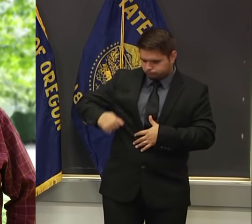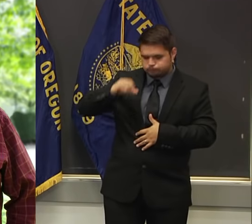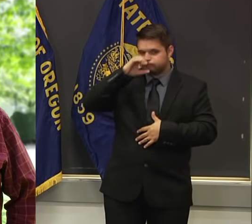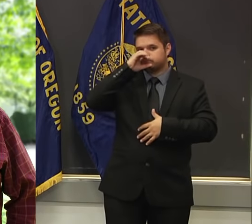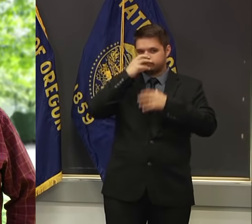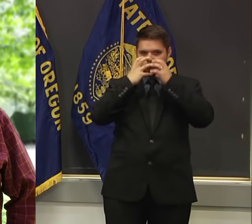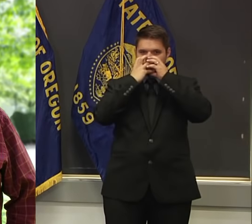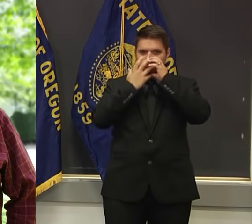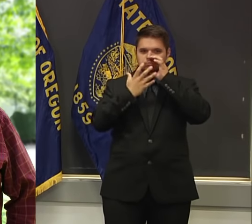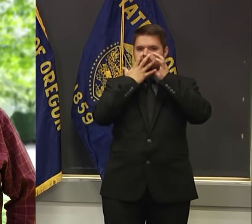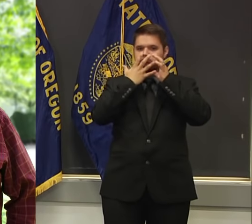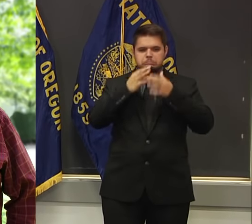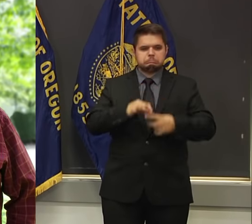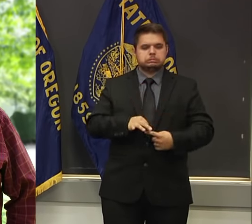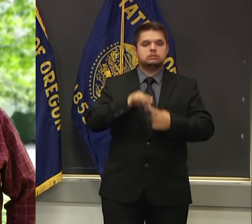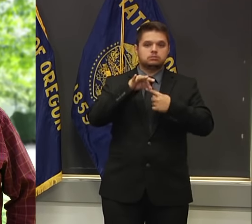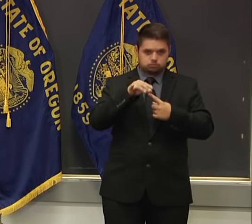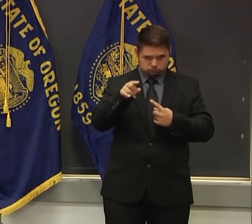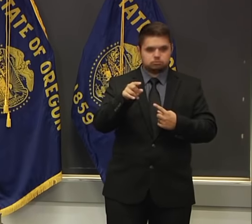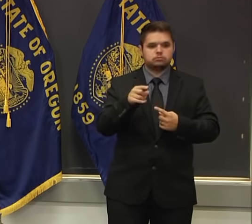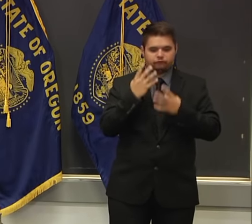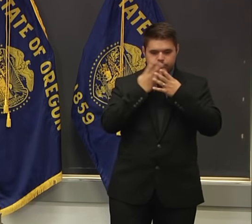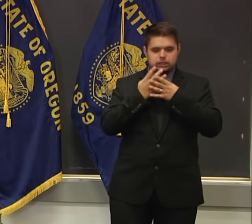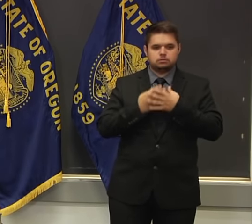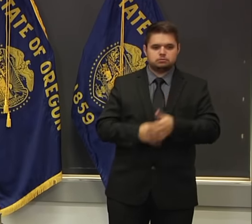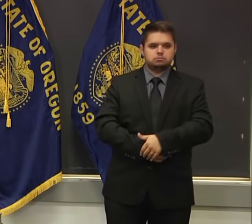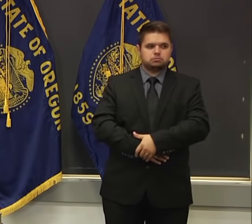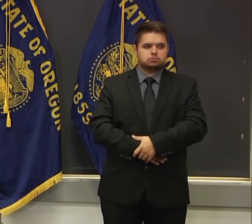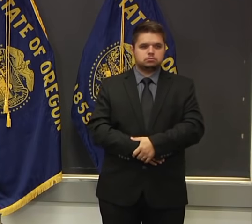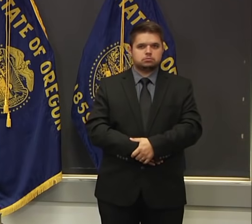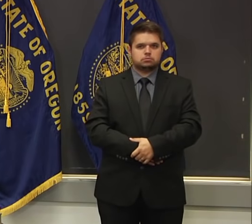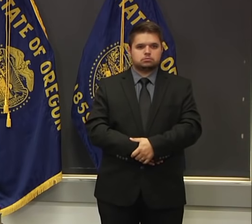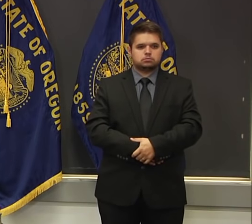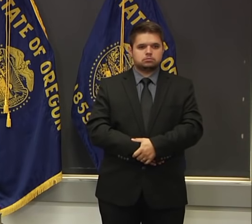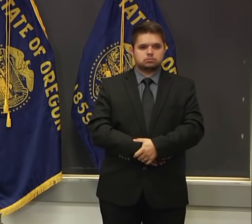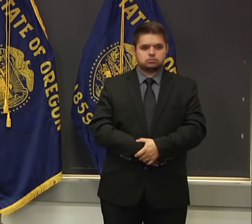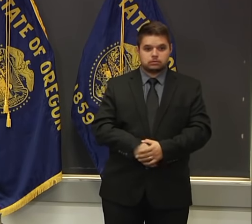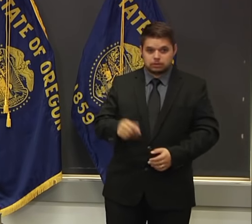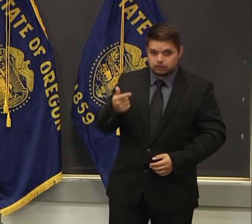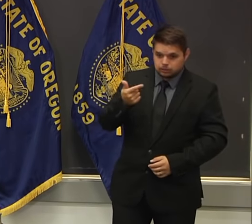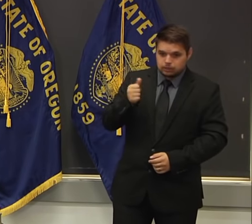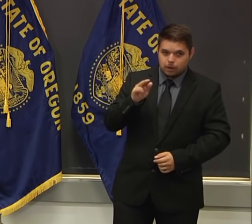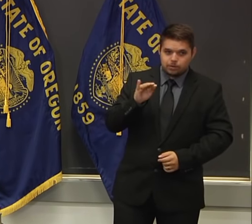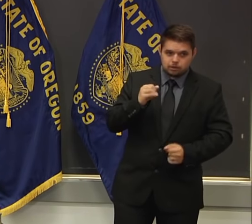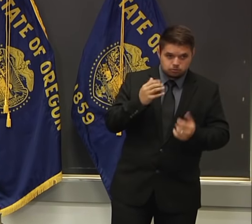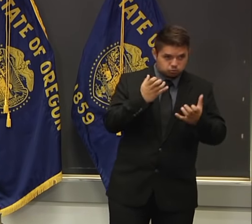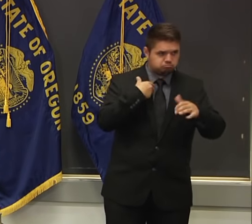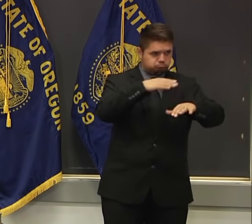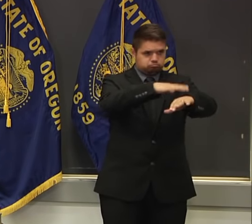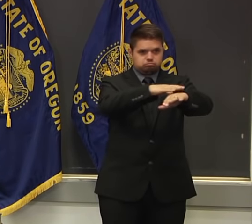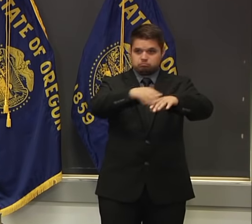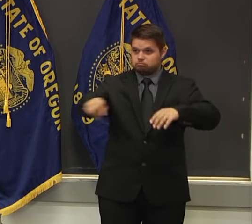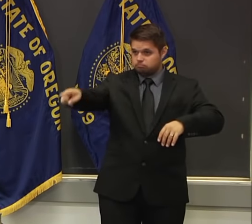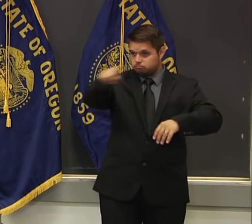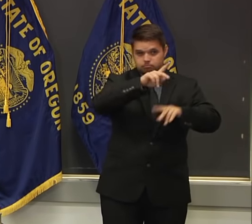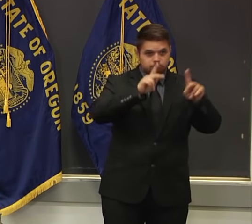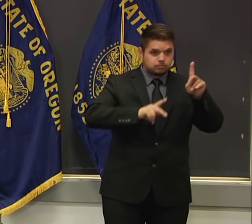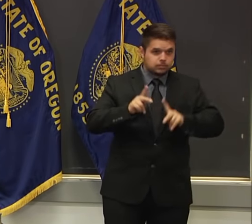former. Great. And I will remind people that there still are limited supplies of